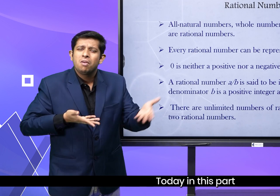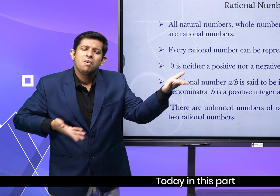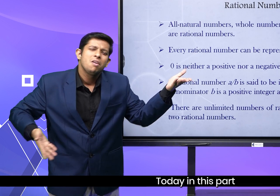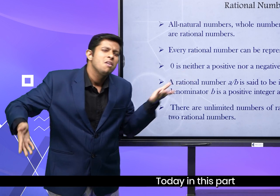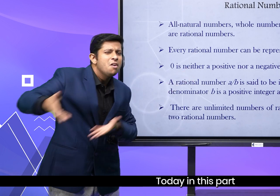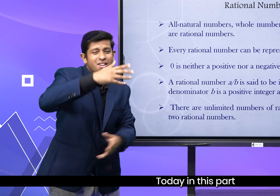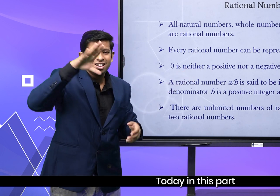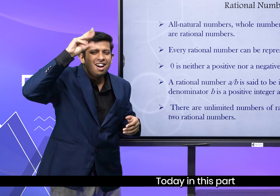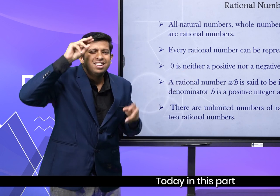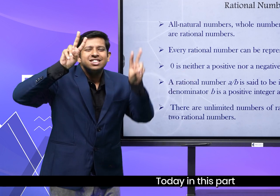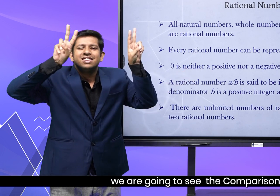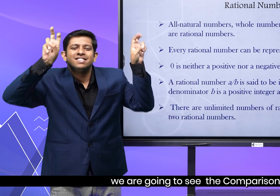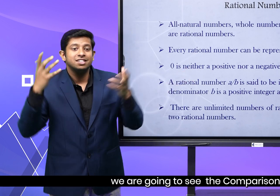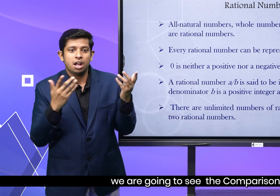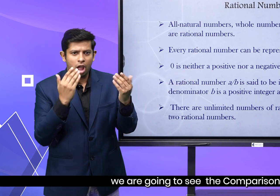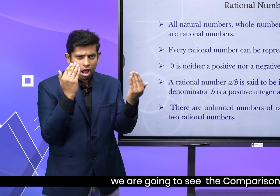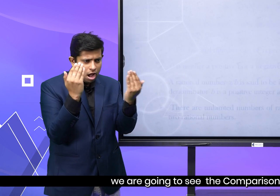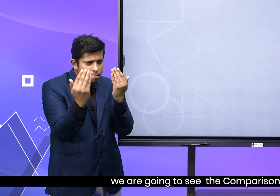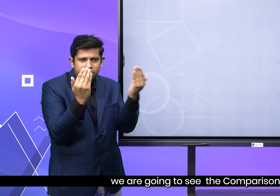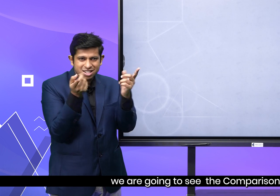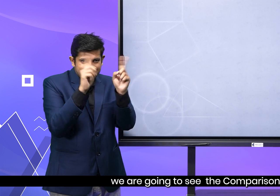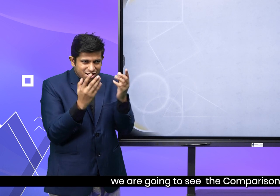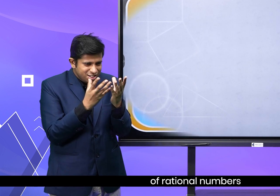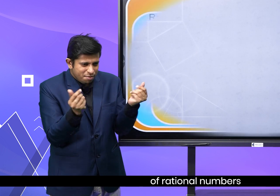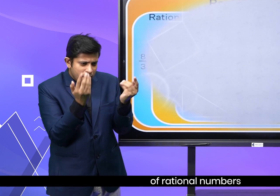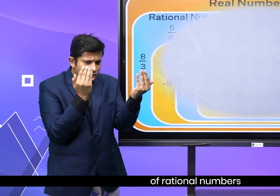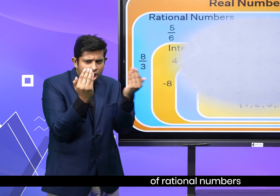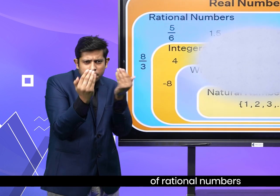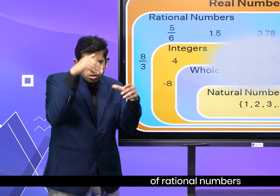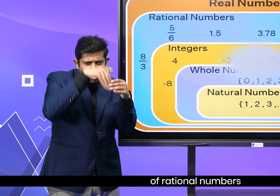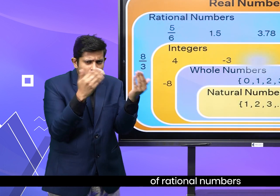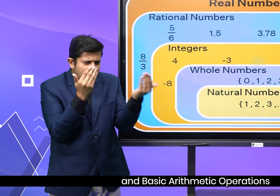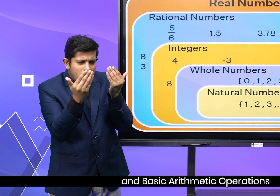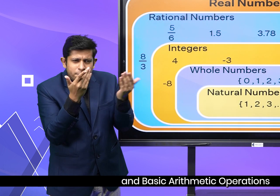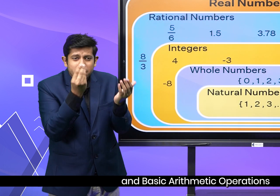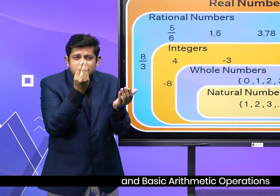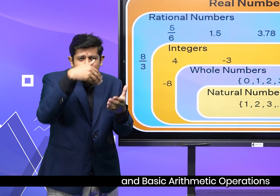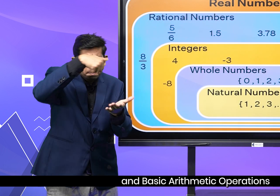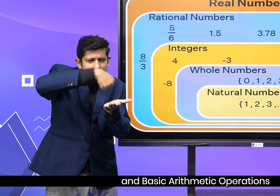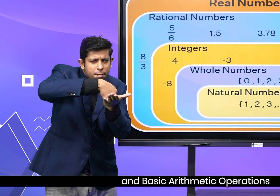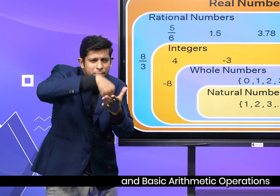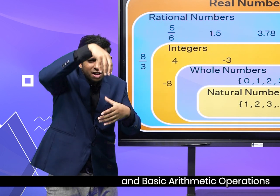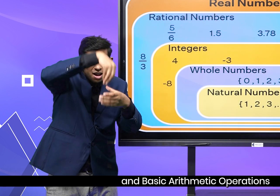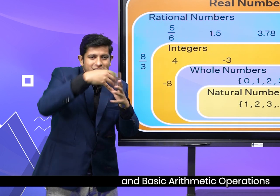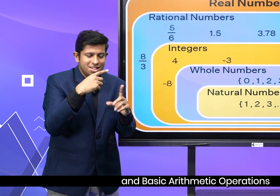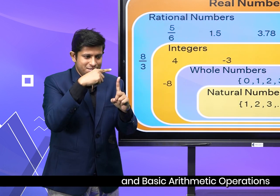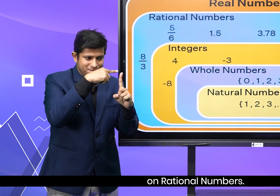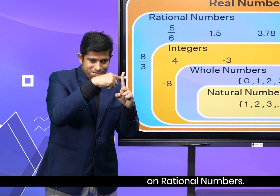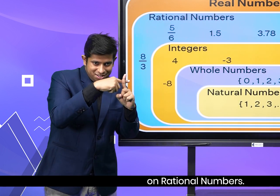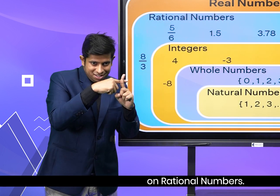Today, in this part, we are going to see the comparison of rational numbers and basic arithmetic operations on rational